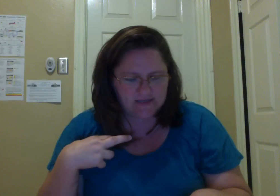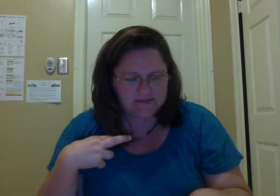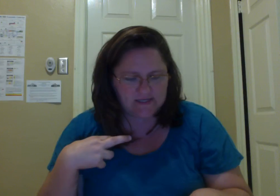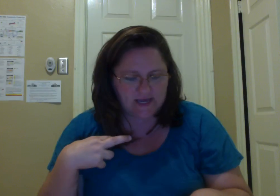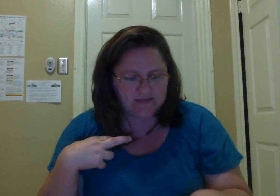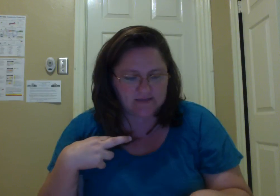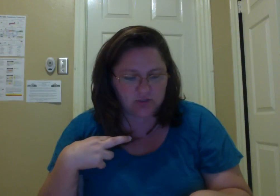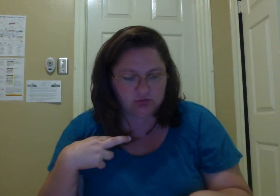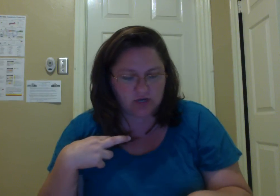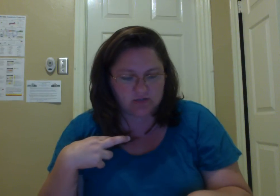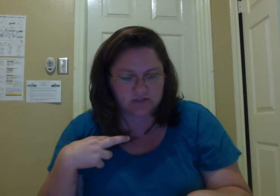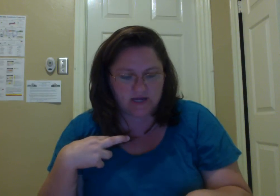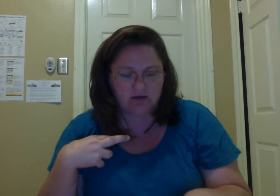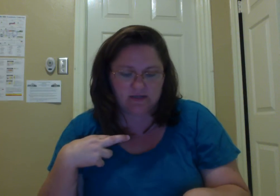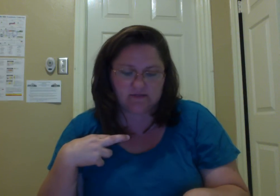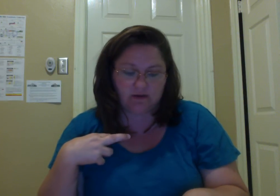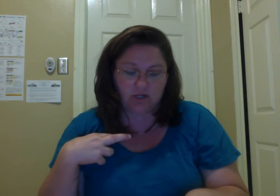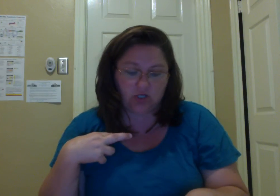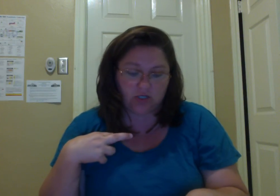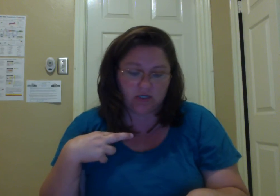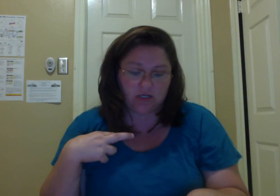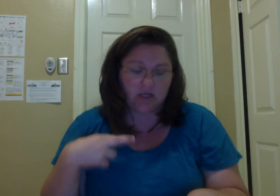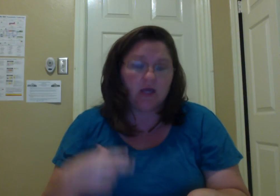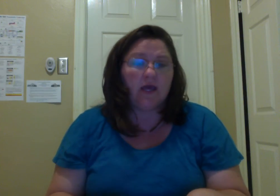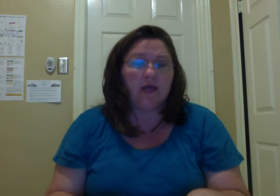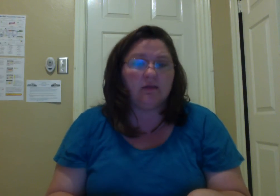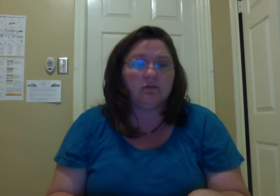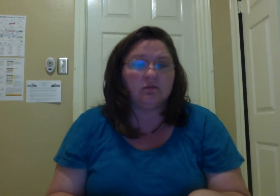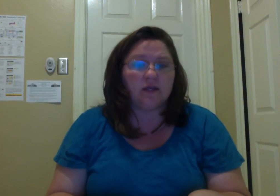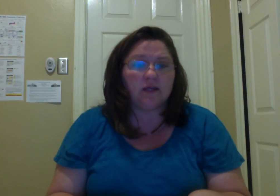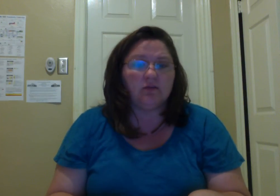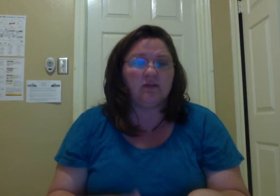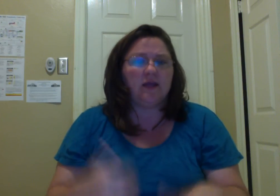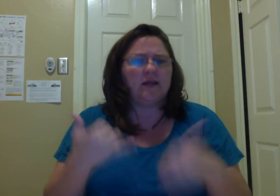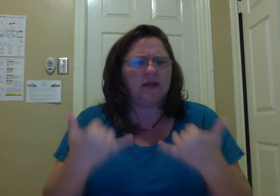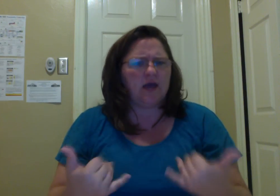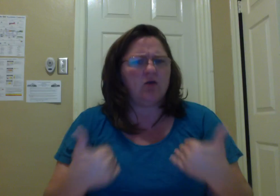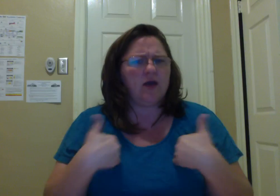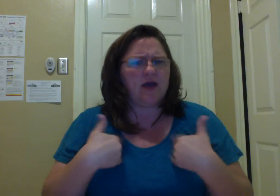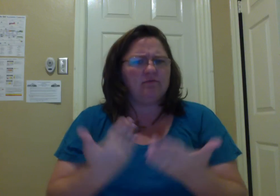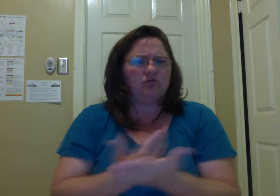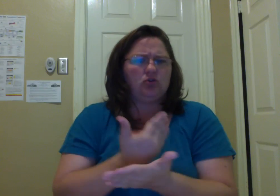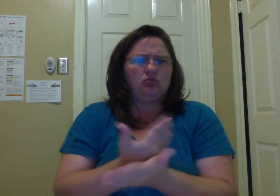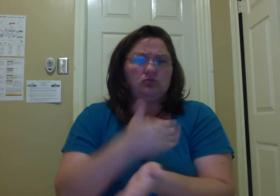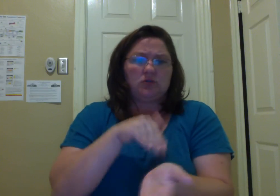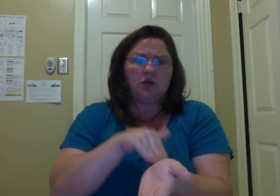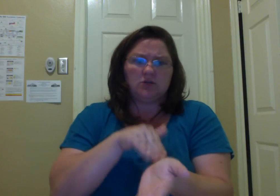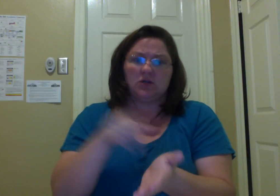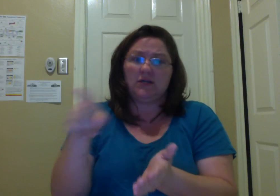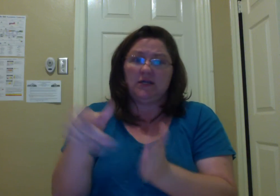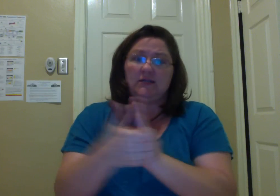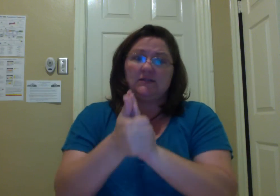says, he has a new doctor now. He's very good. And so Dan, you say, now have a new doctor. He's